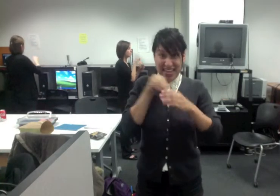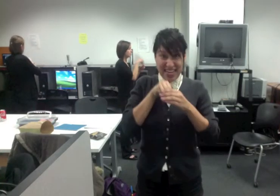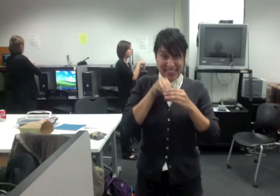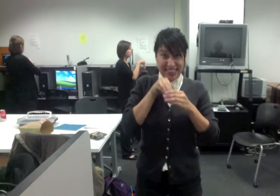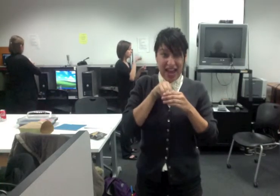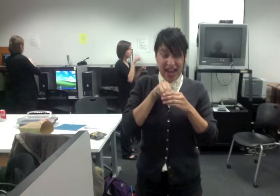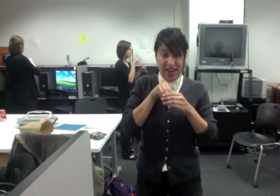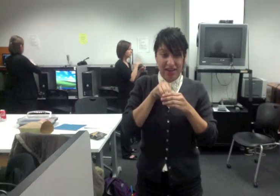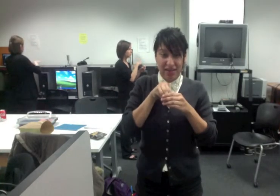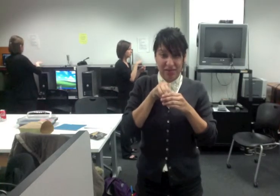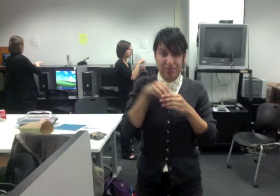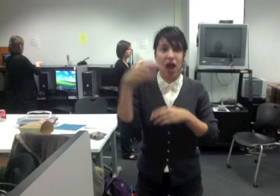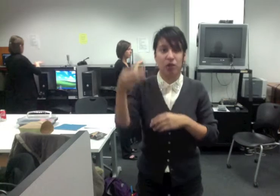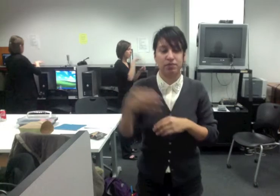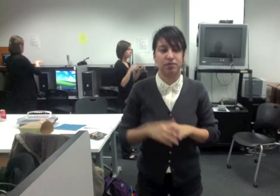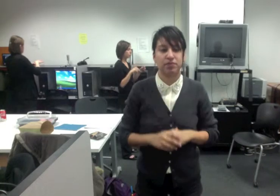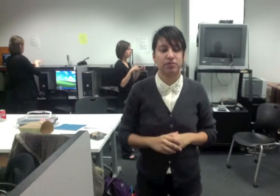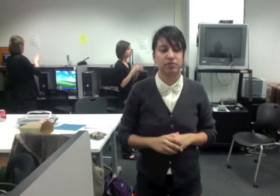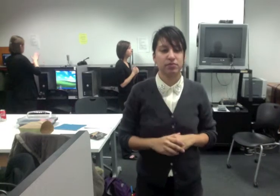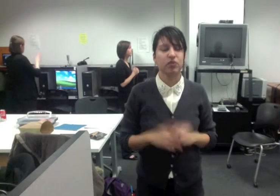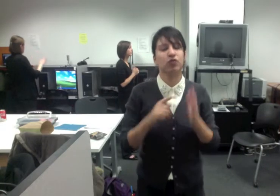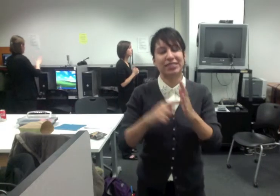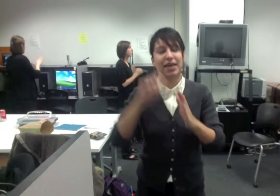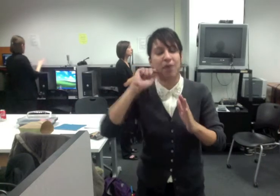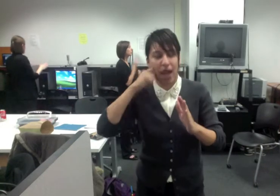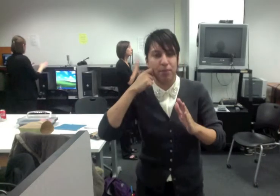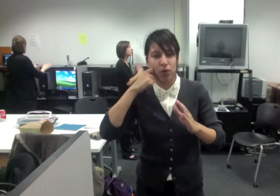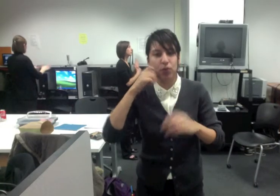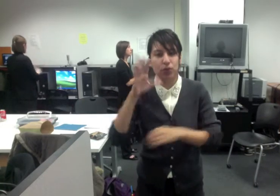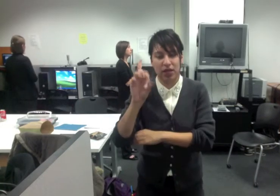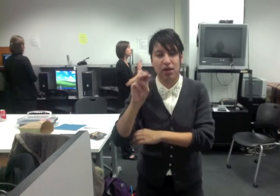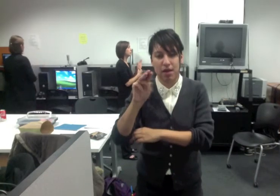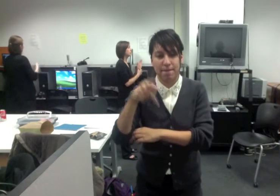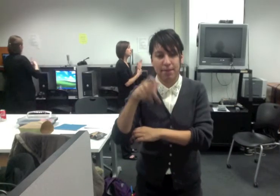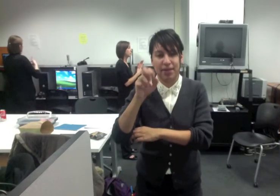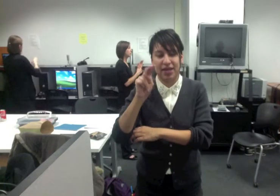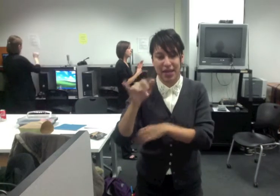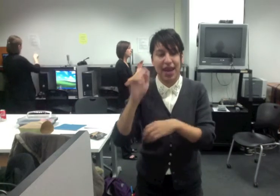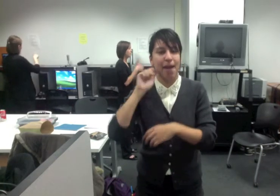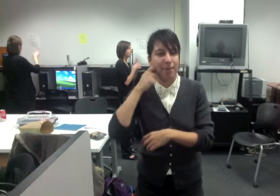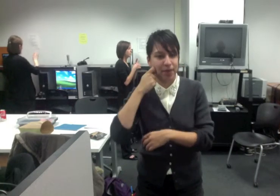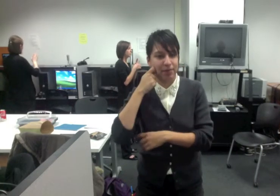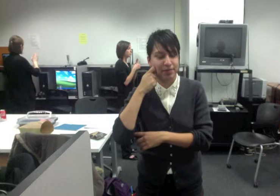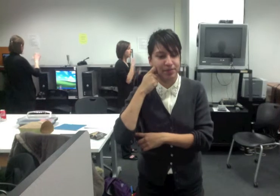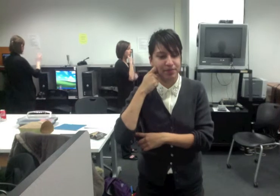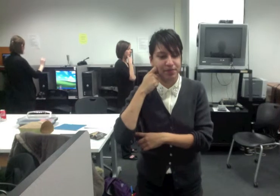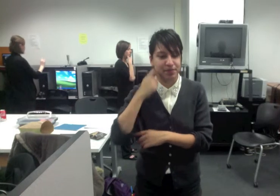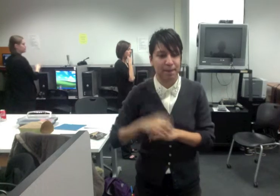it. If Apple were like everyone else, a marketing message from them might sound like this. We make